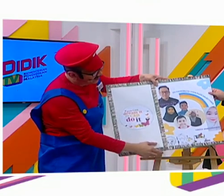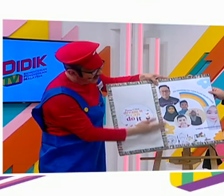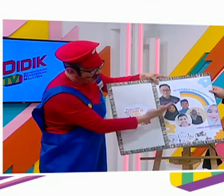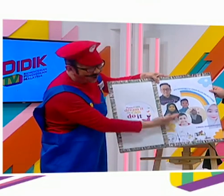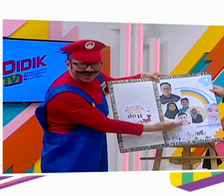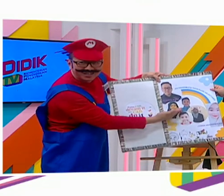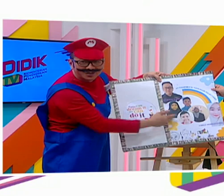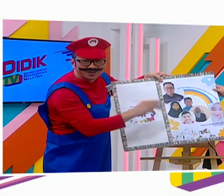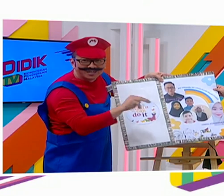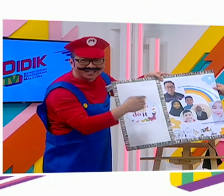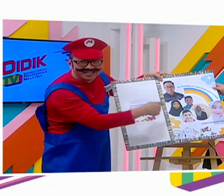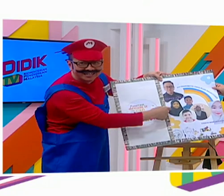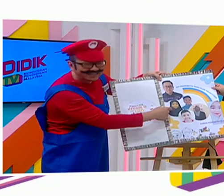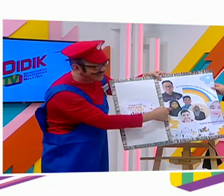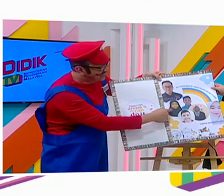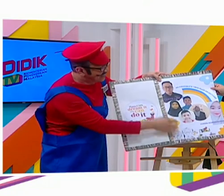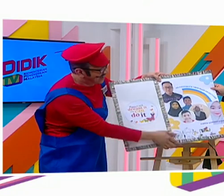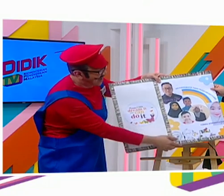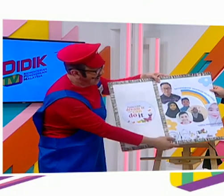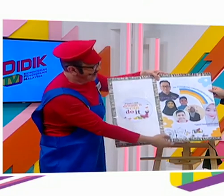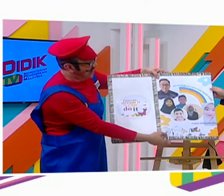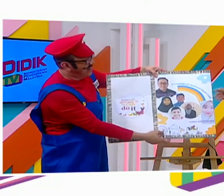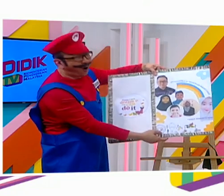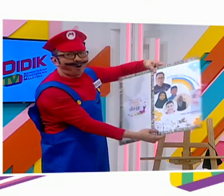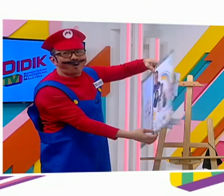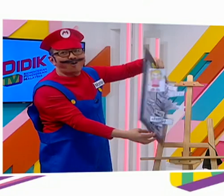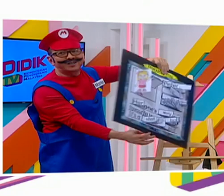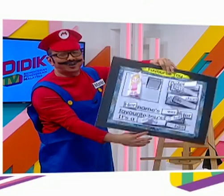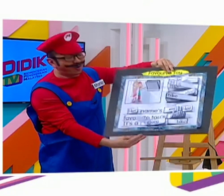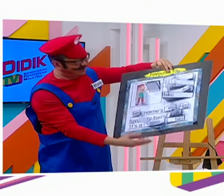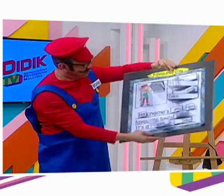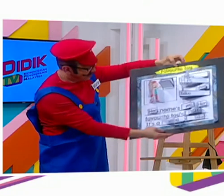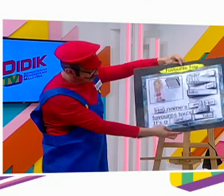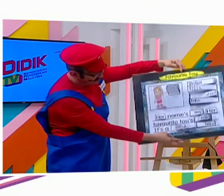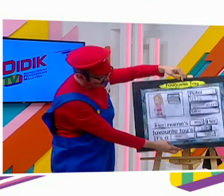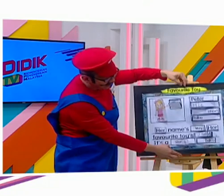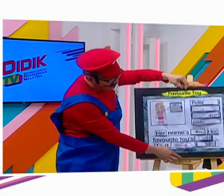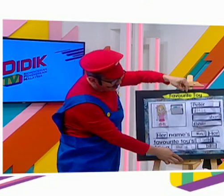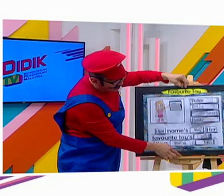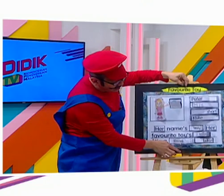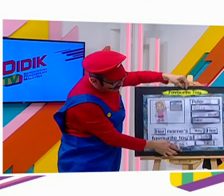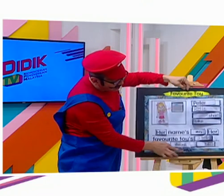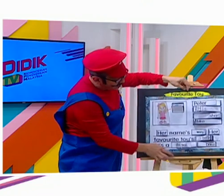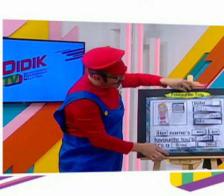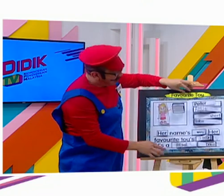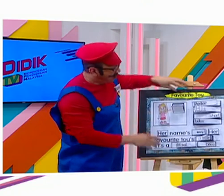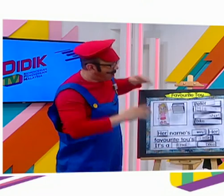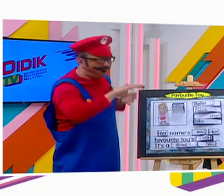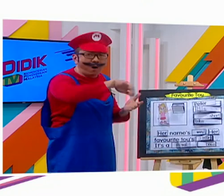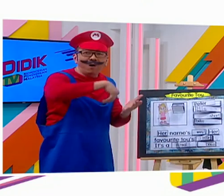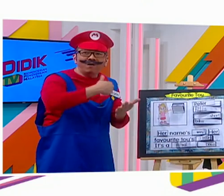Beautiful. All the students here. And then all the content. Okay.